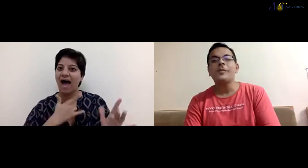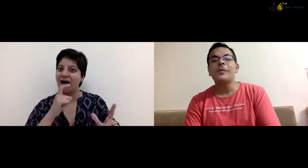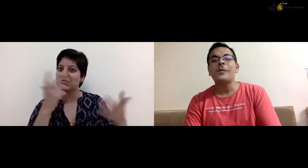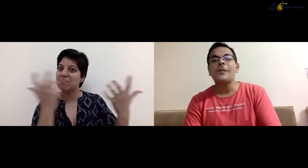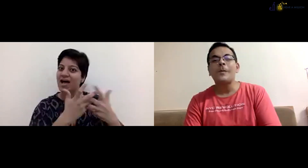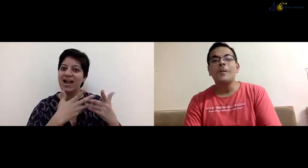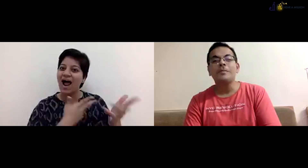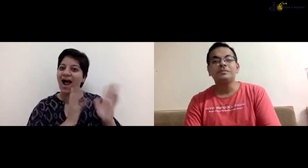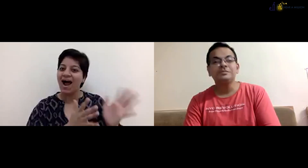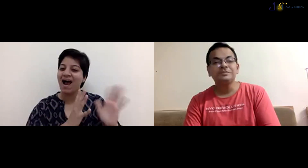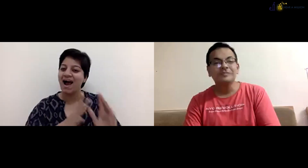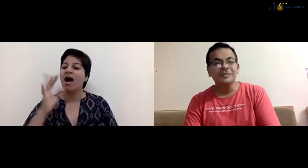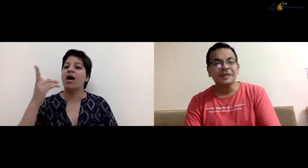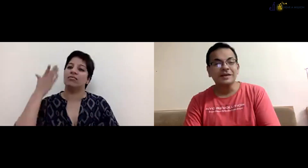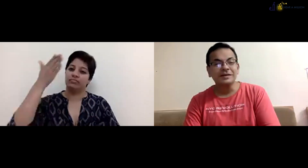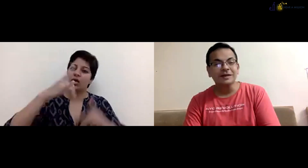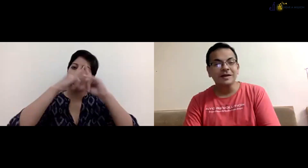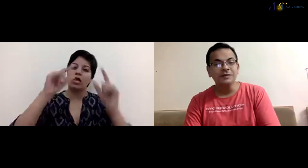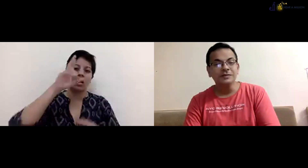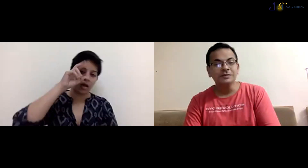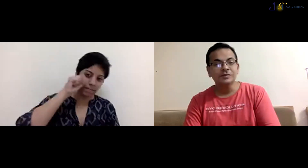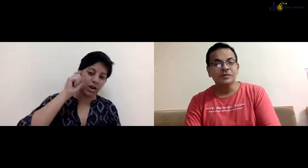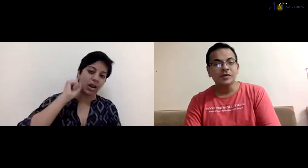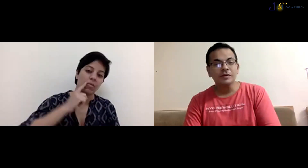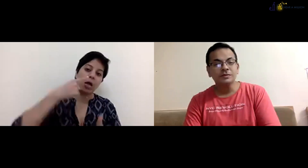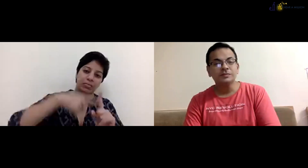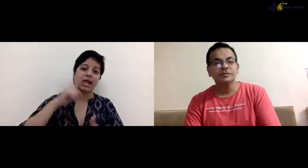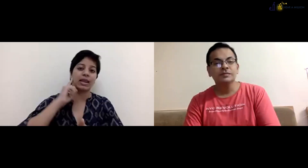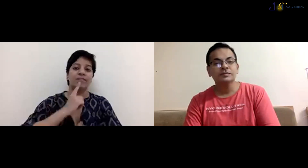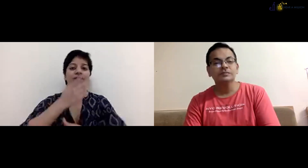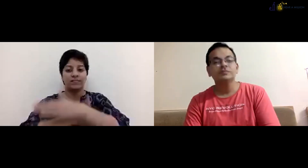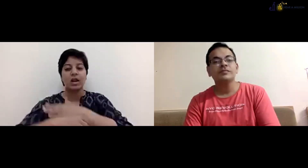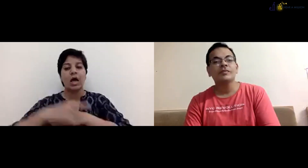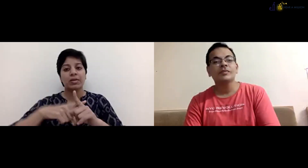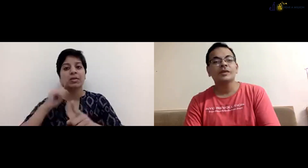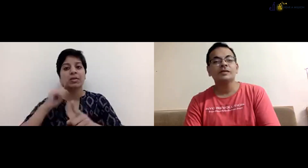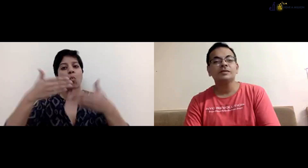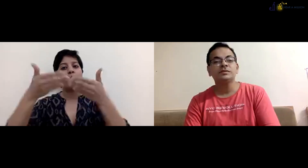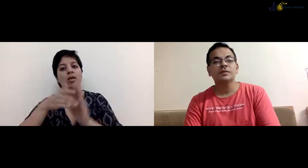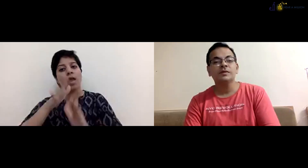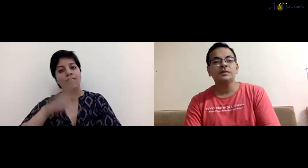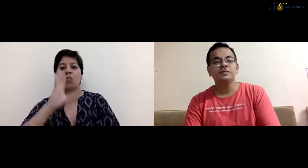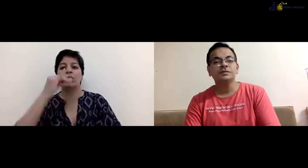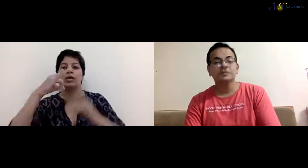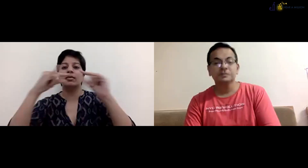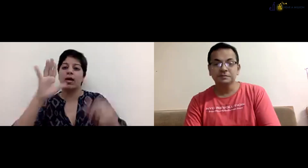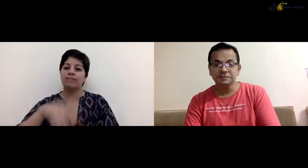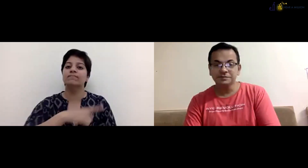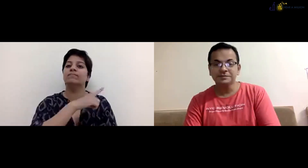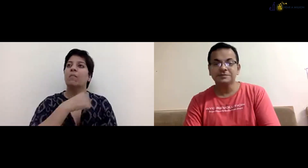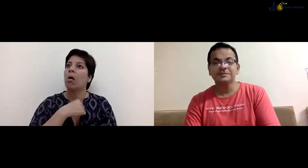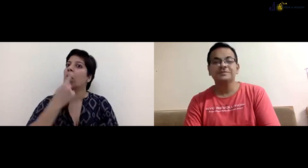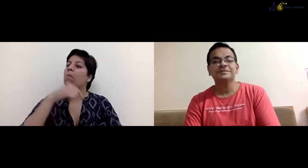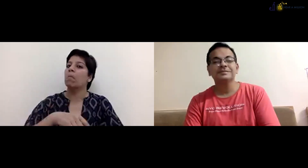from India alone, but yeah, I was feeling so great by talking to them. So when we went to the camp, we had the